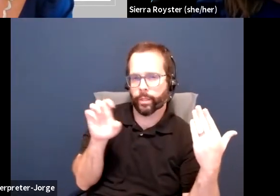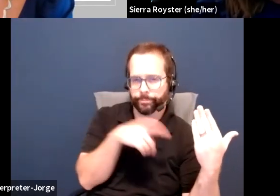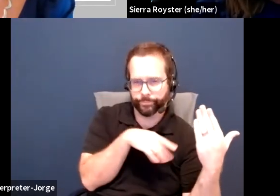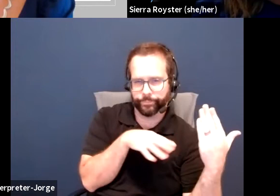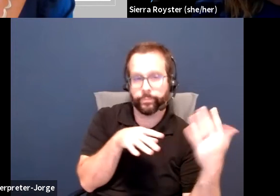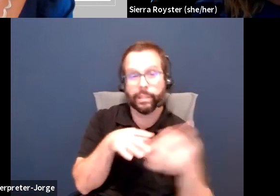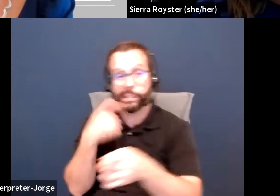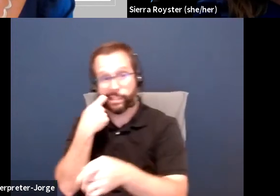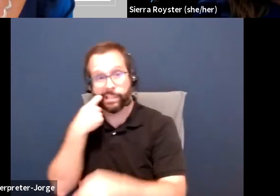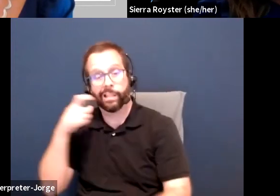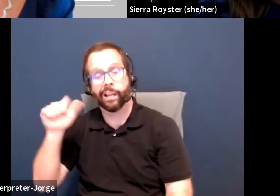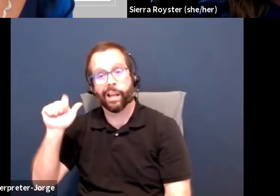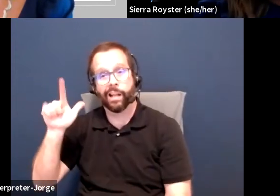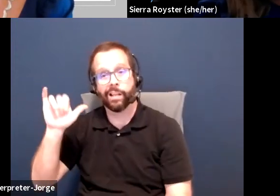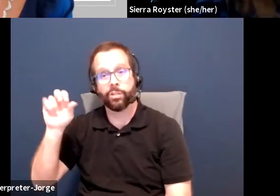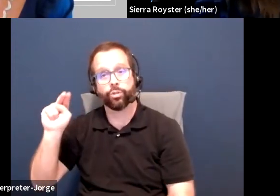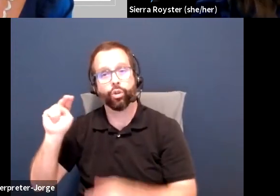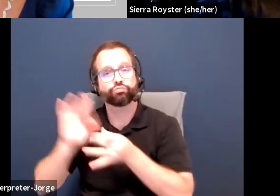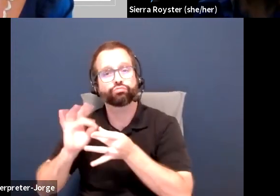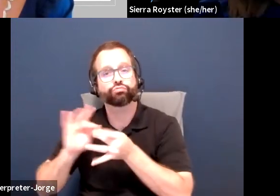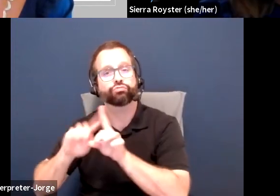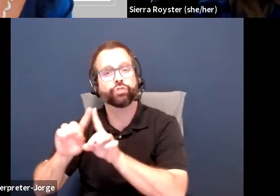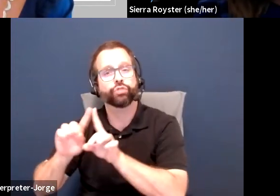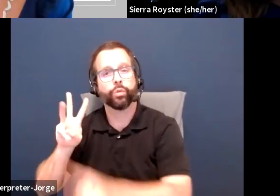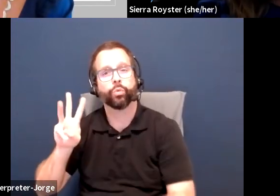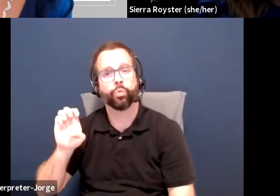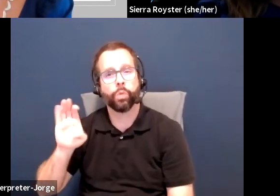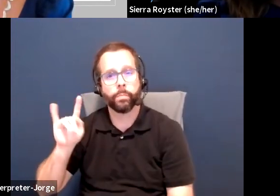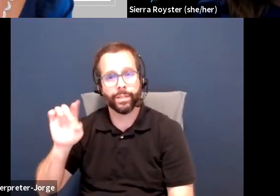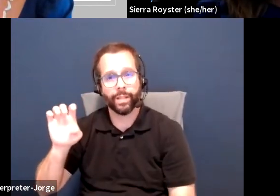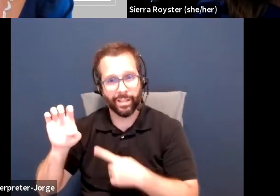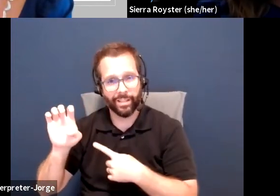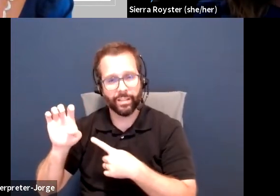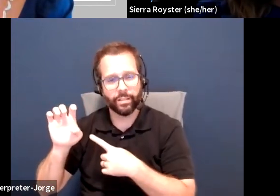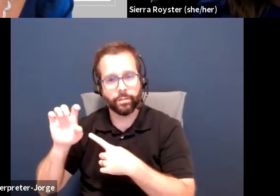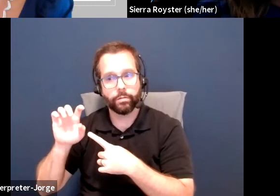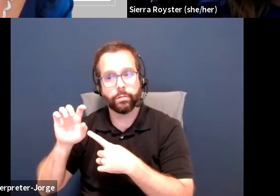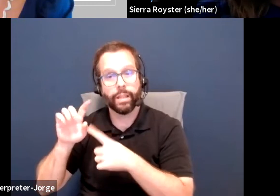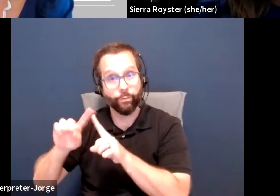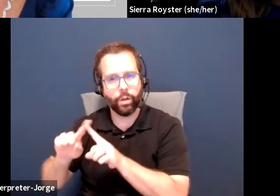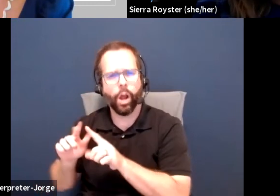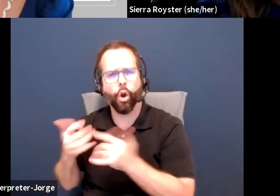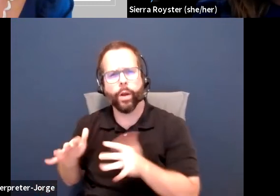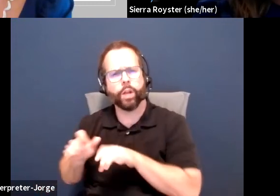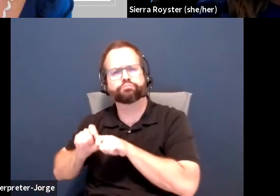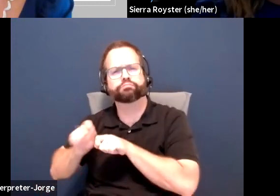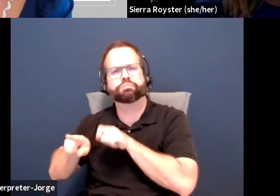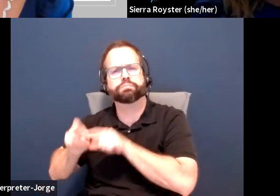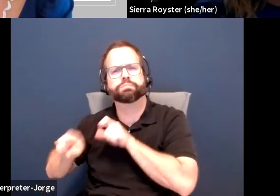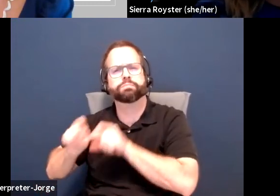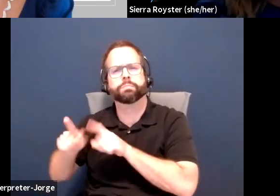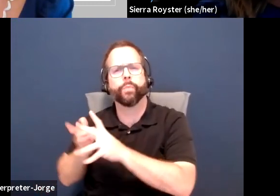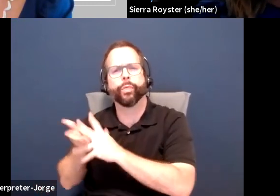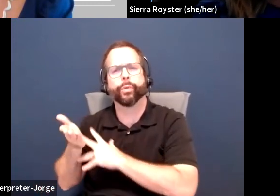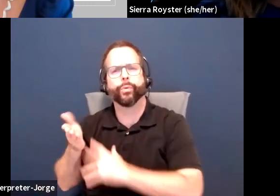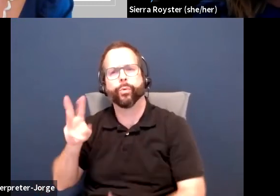links, those have all been dropped into the chat, but also on our conference website as well. They are already up there, which can